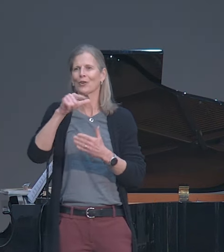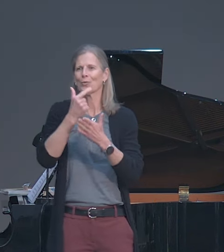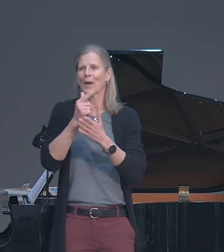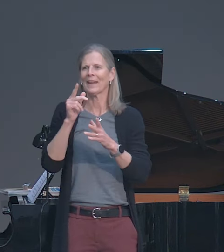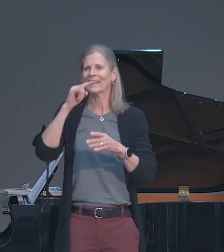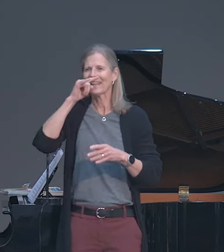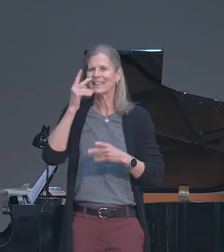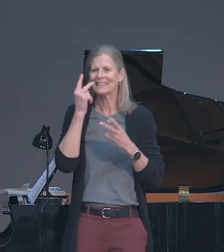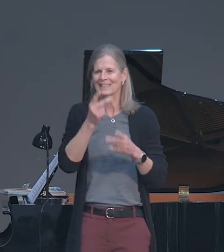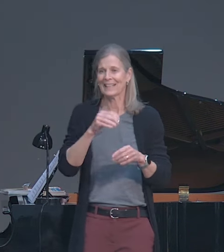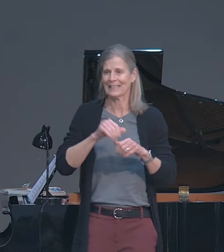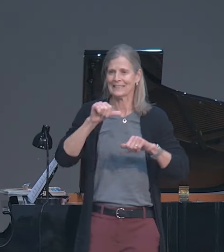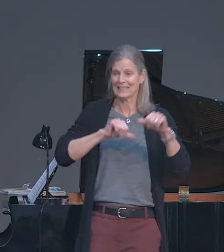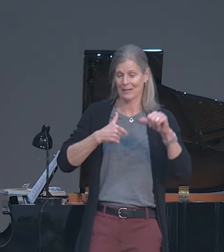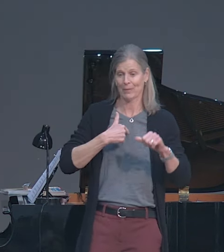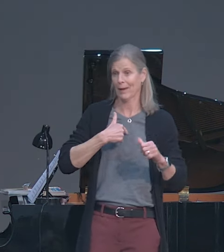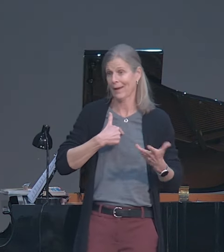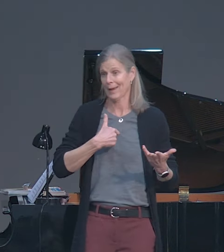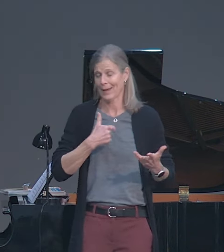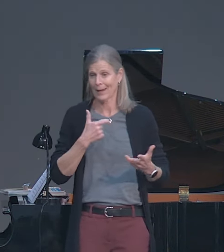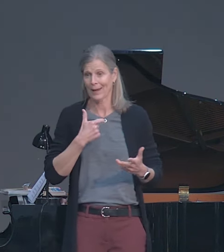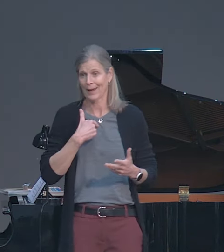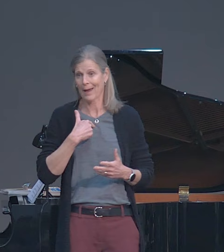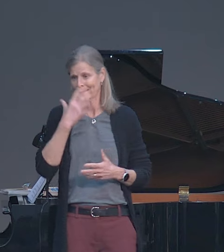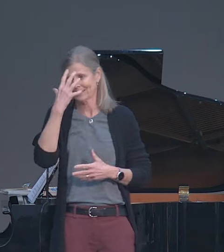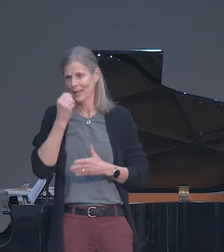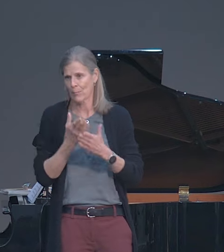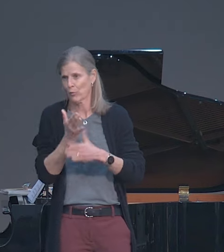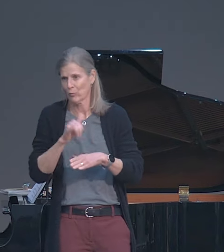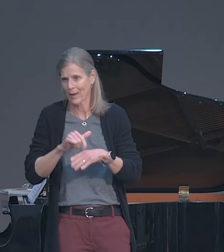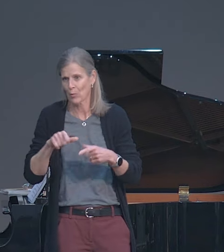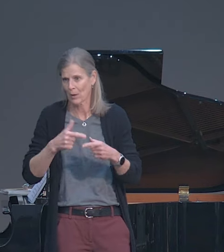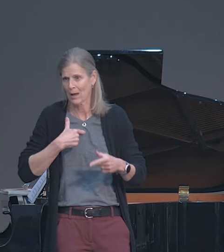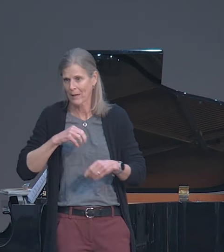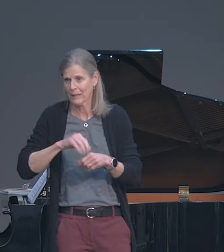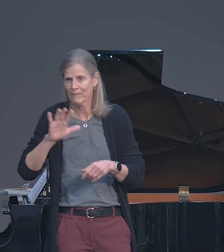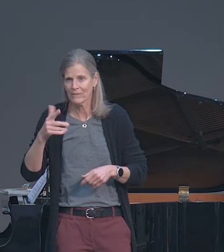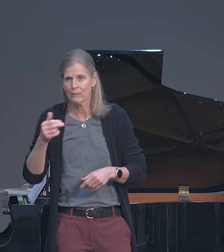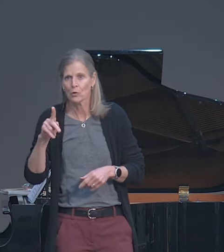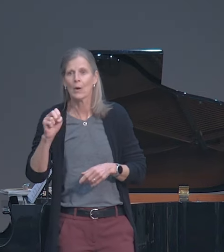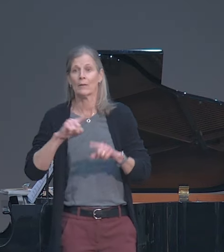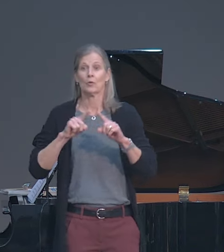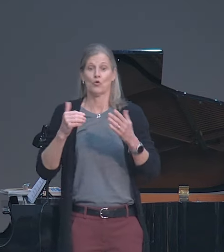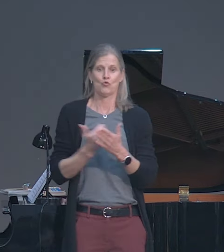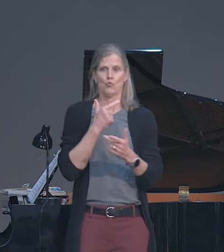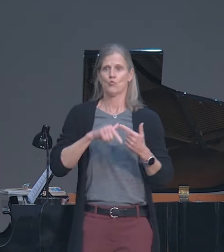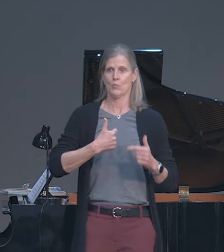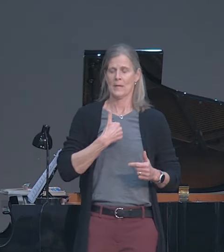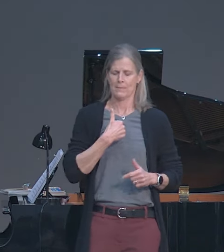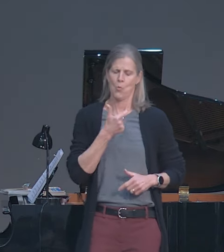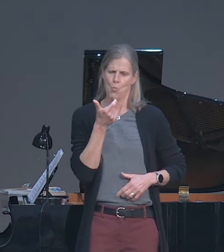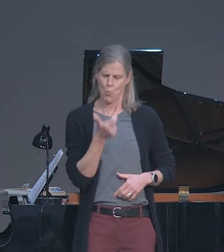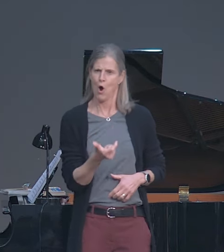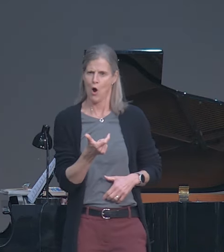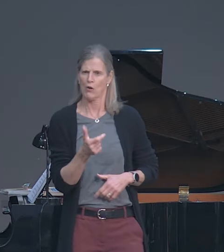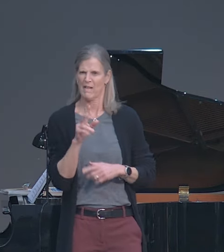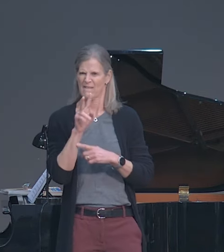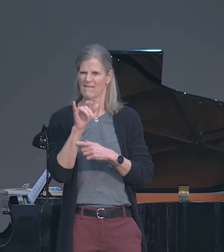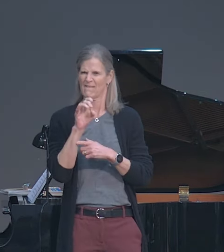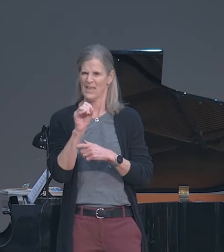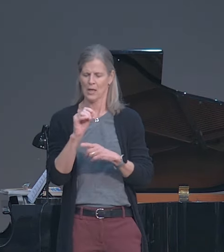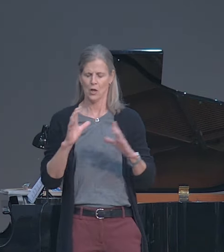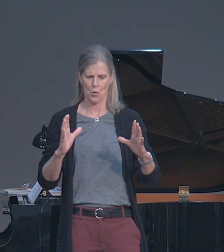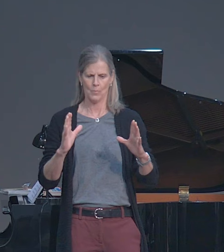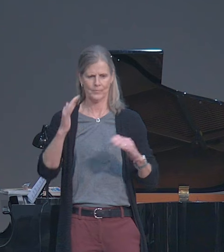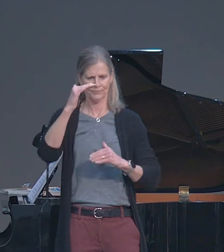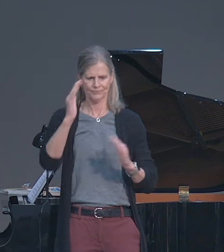and of course, I was an idiot, and I slept through all of that. So this was new to me. And God